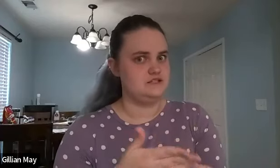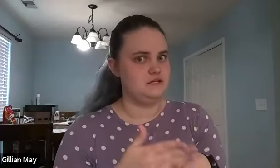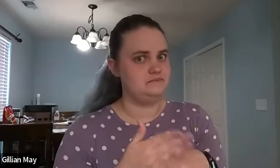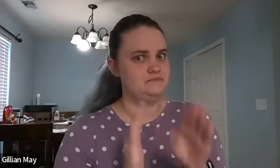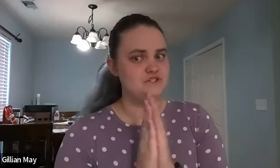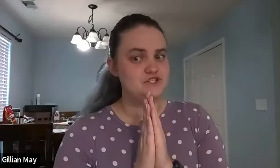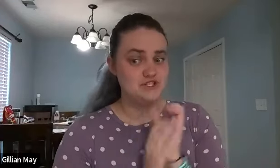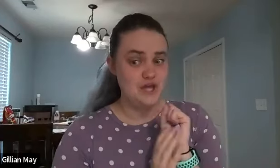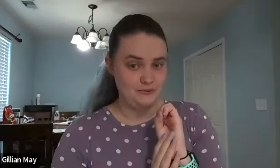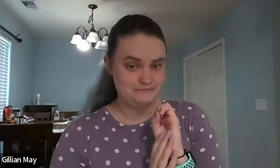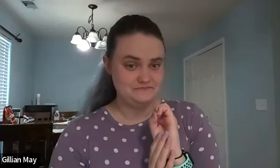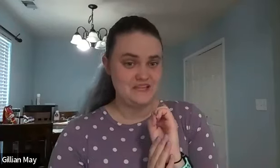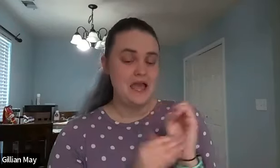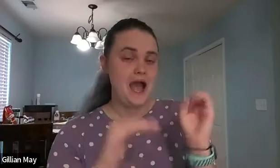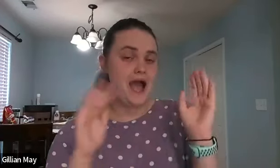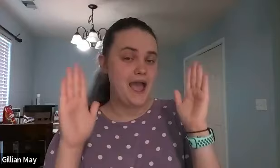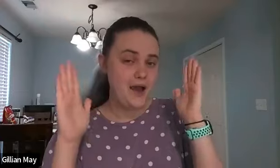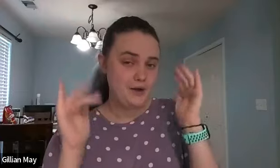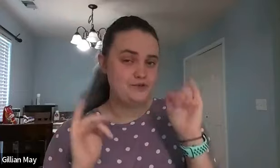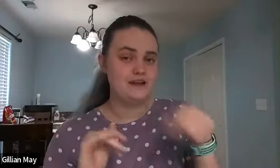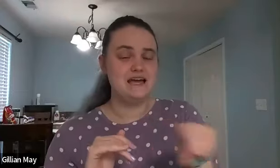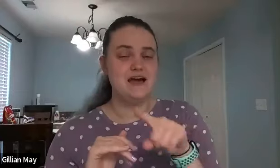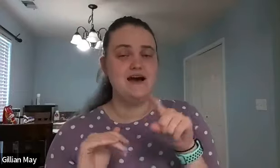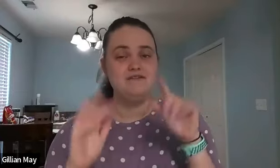week. So I hope you guys have an